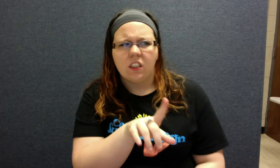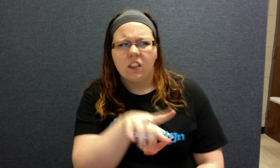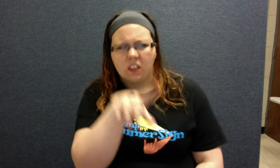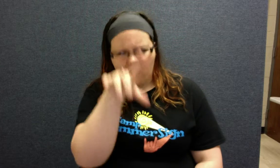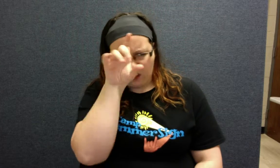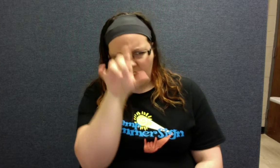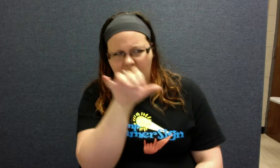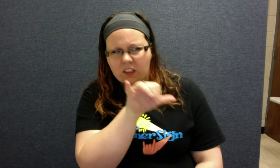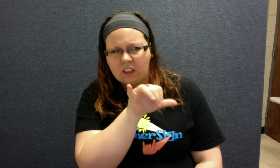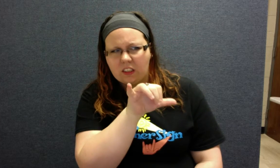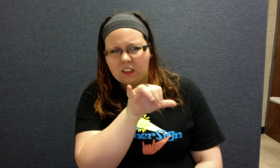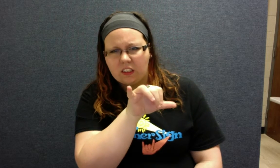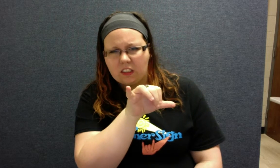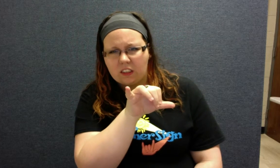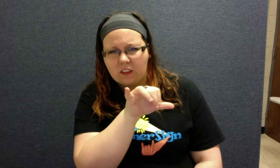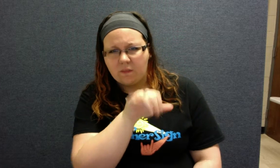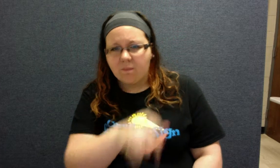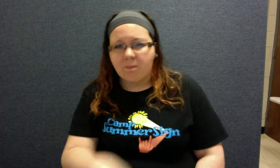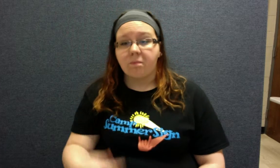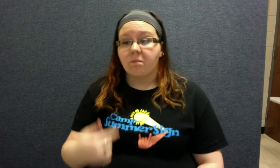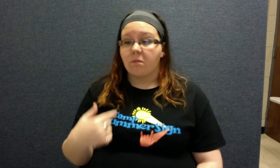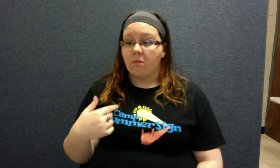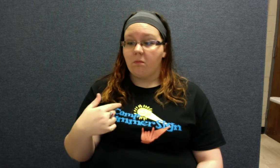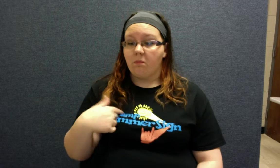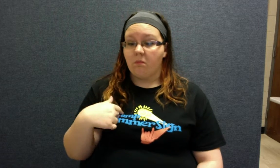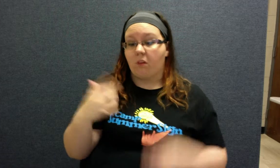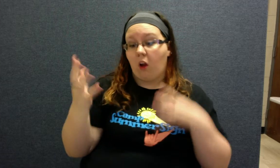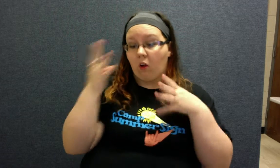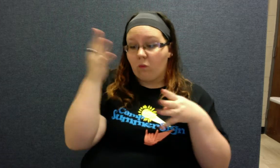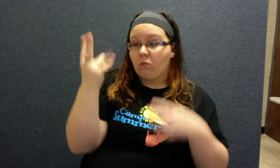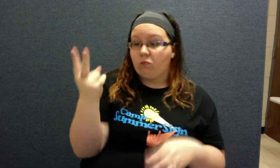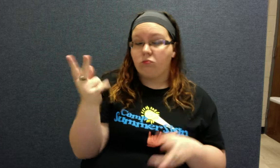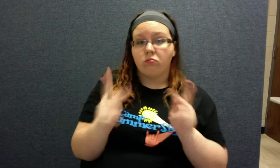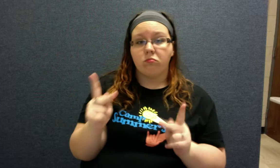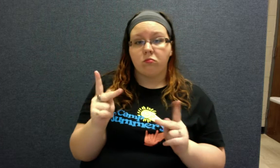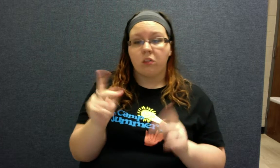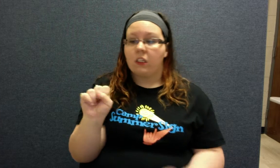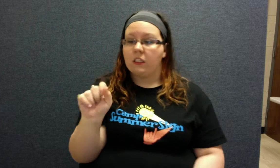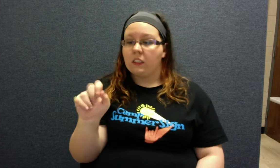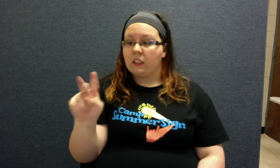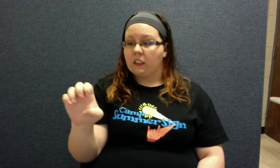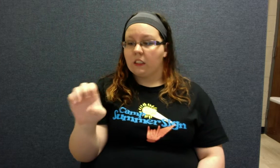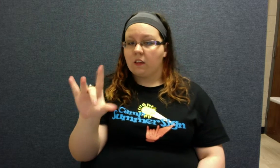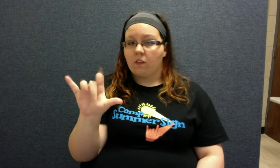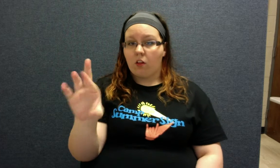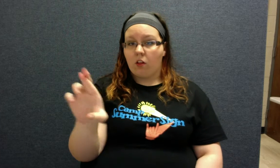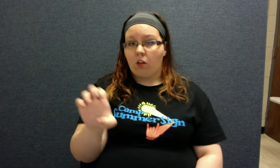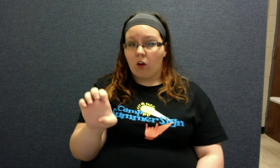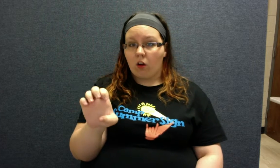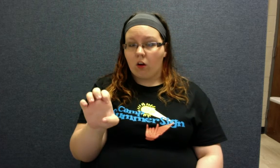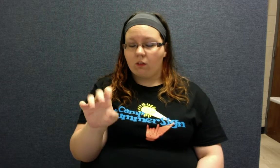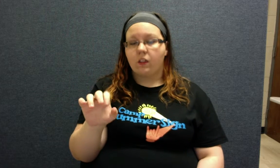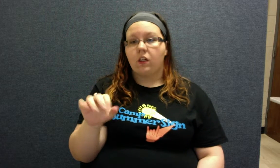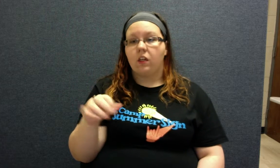for it to work together, so I created two people. I mean, I had Steve Clark, the gay guy, Steve Hall, the straight guy. As I matured and